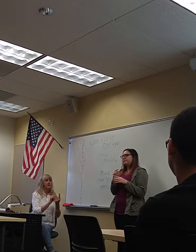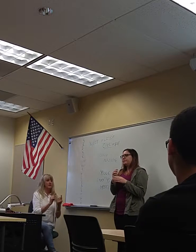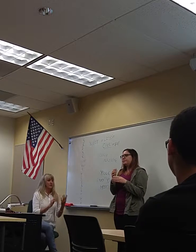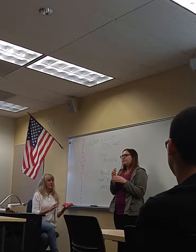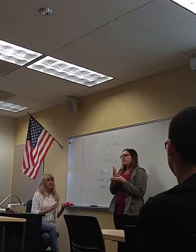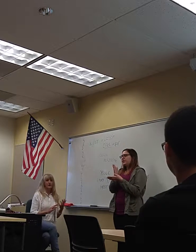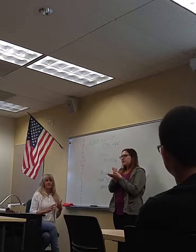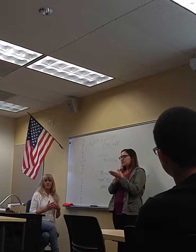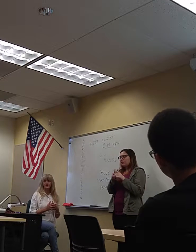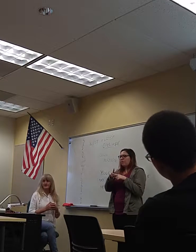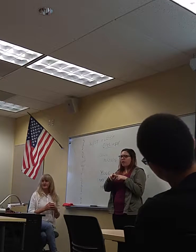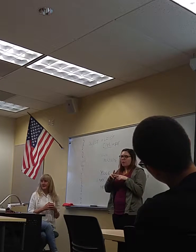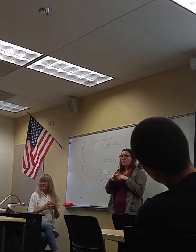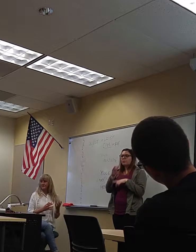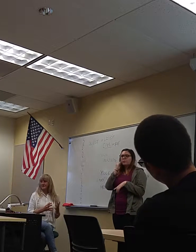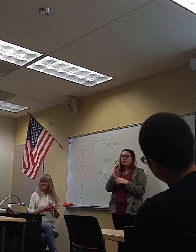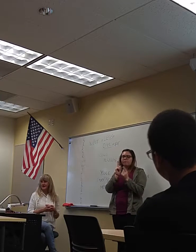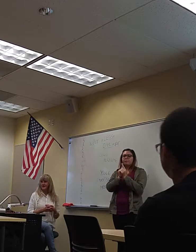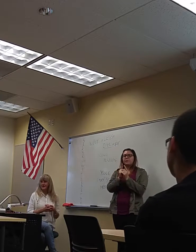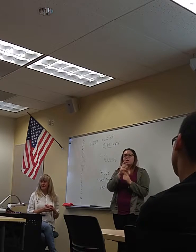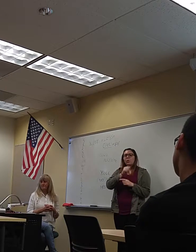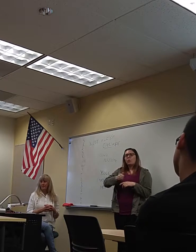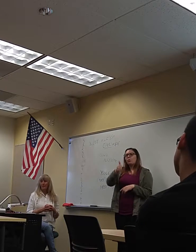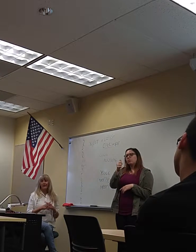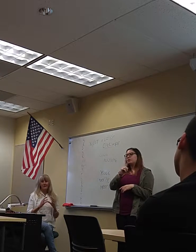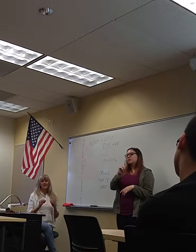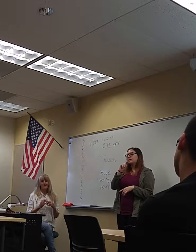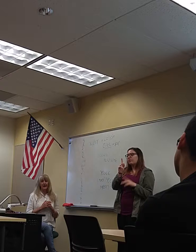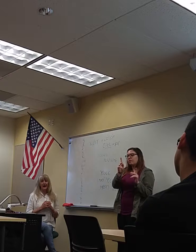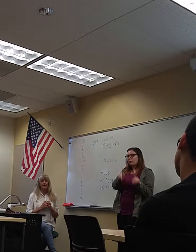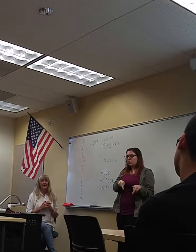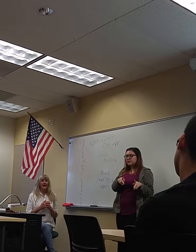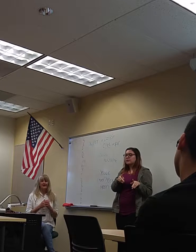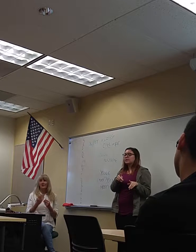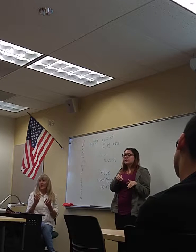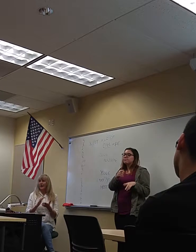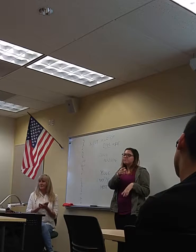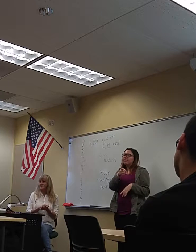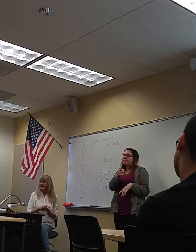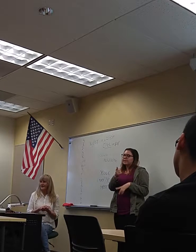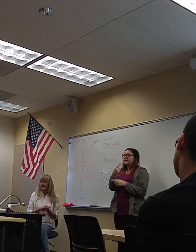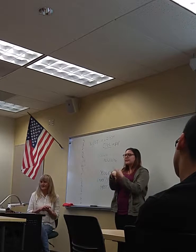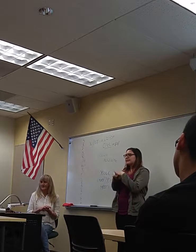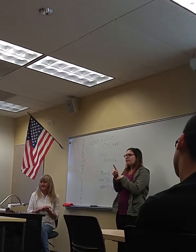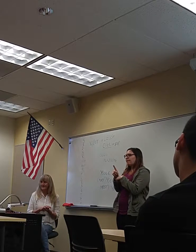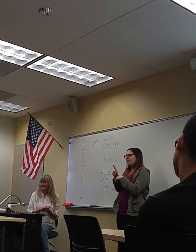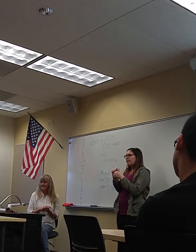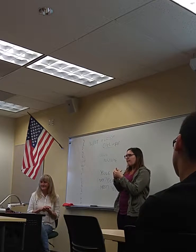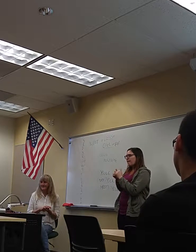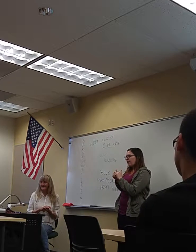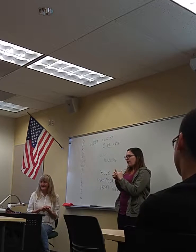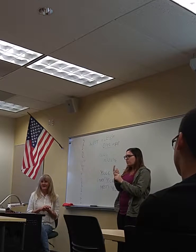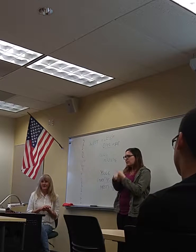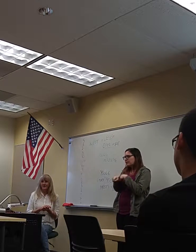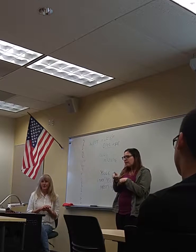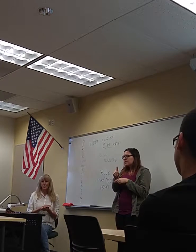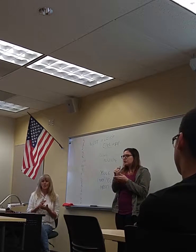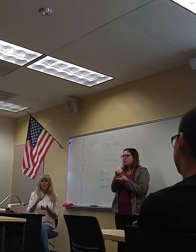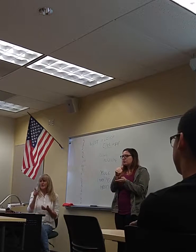an older deaf person and they may sign it. Literally, how do we sign doctor now? Ooh,